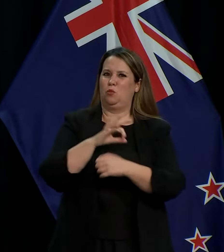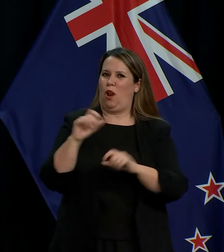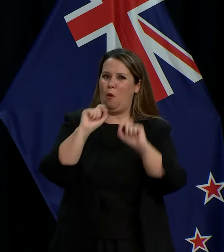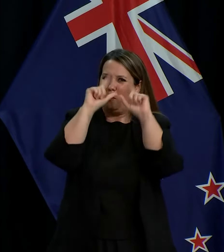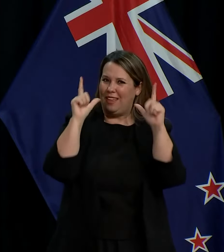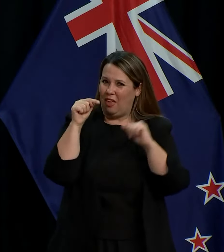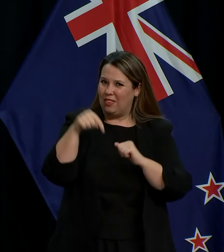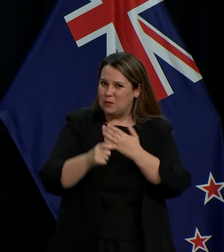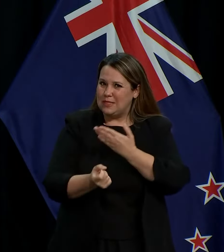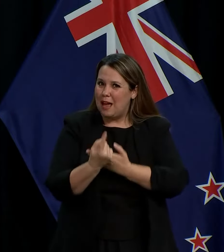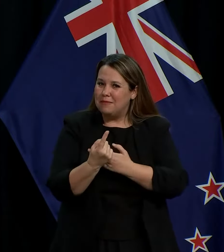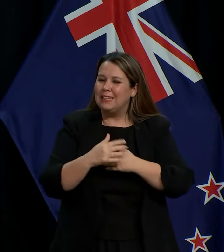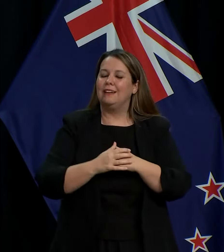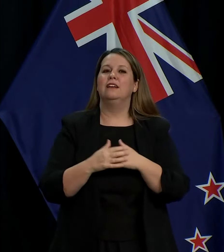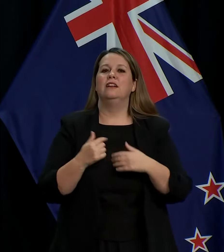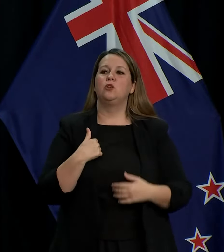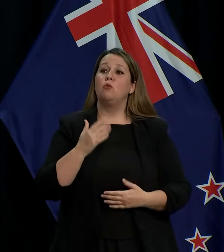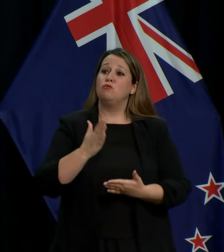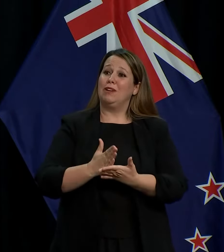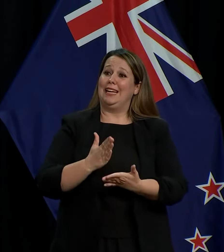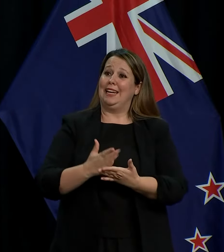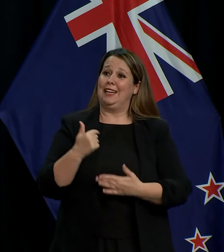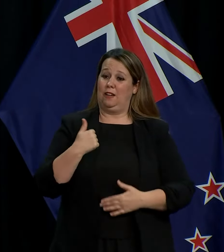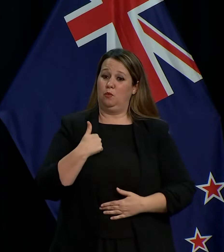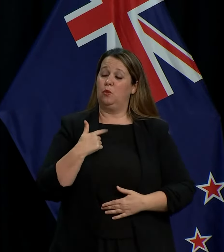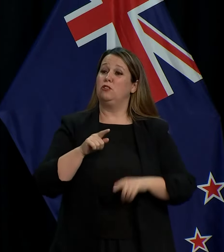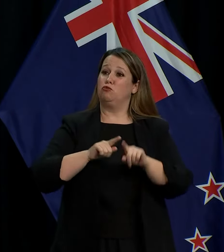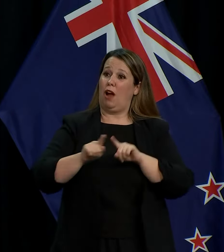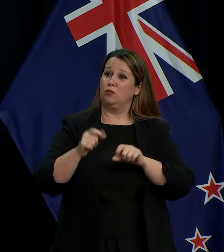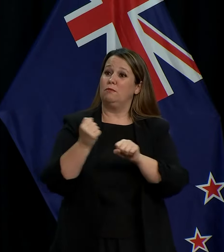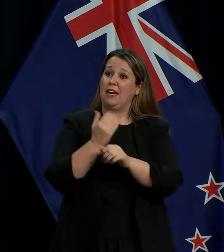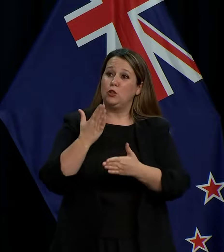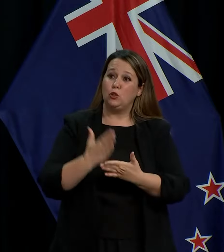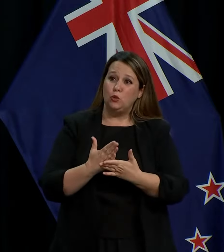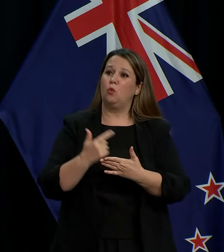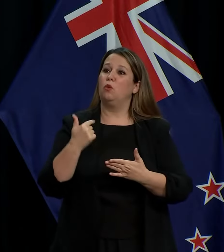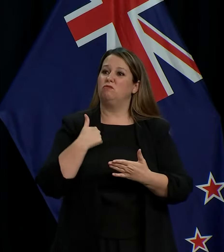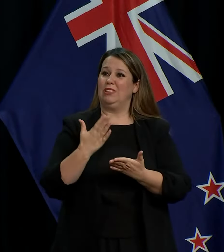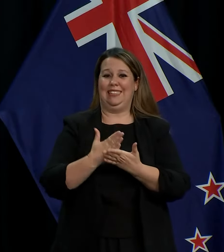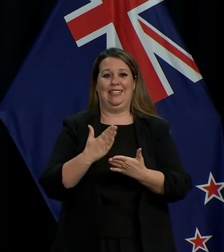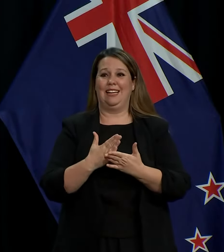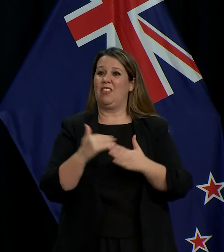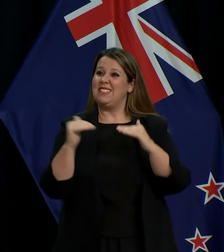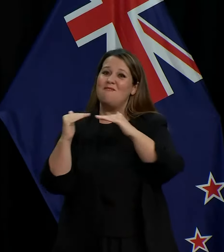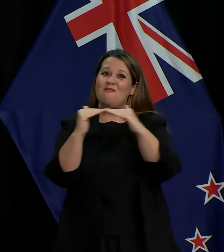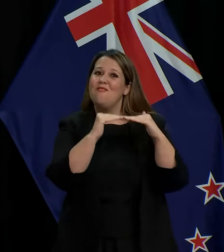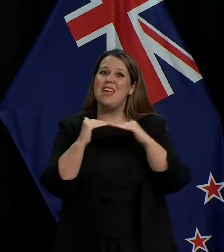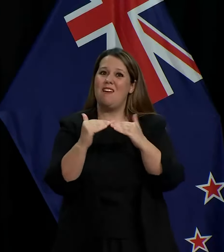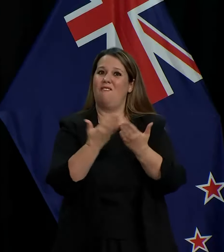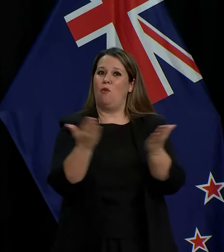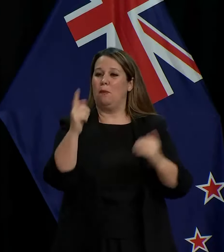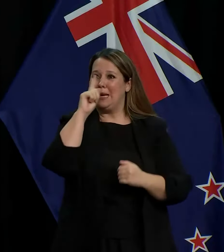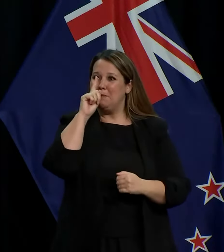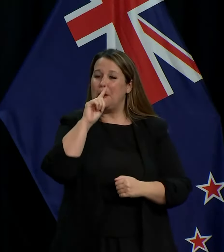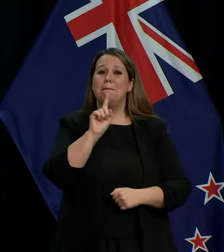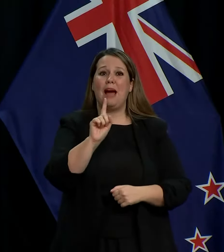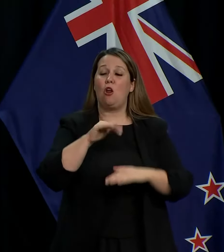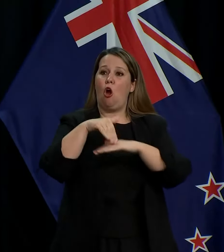time, that we would try and make sure that as much as possible it was equitable. But when you have, over 100